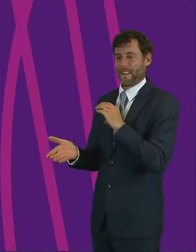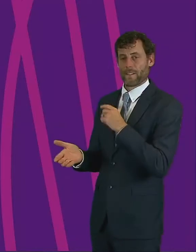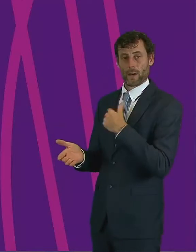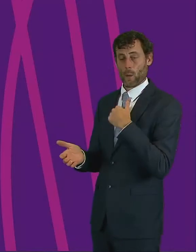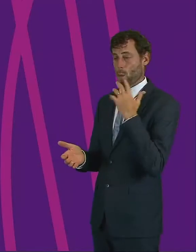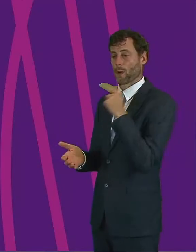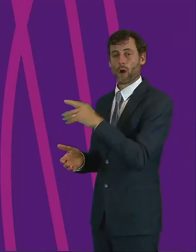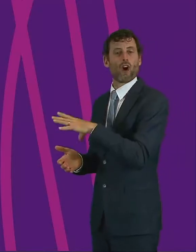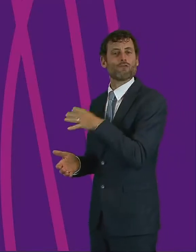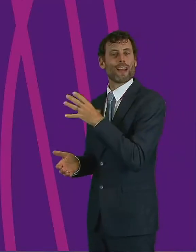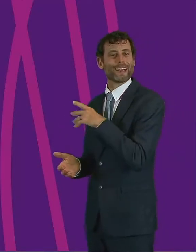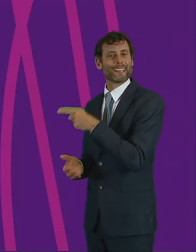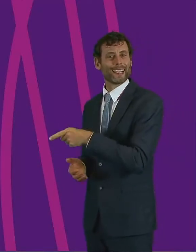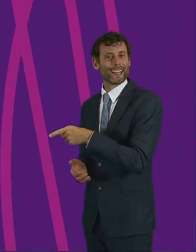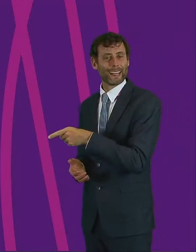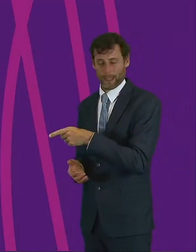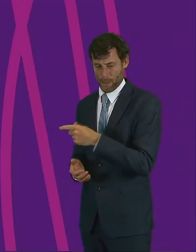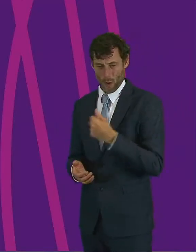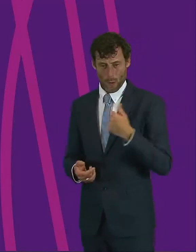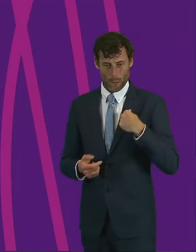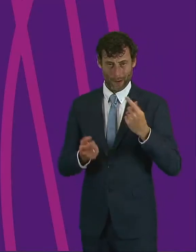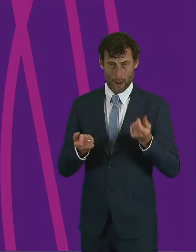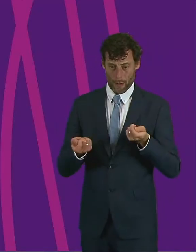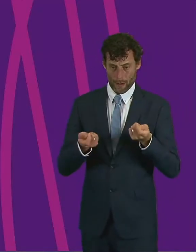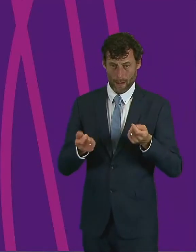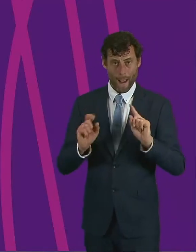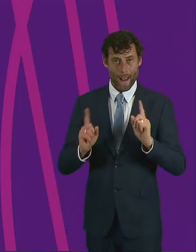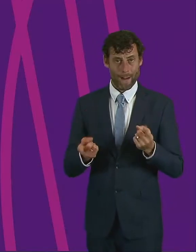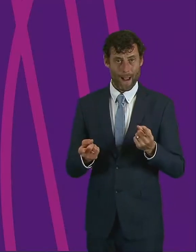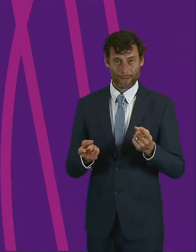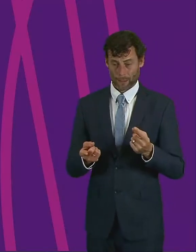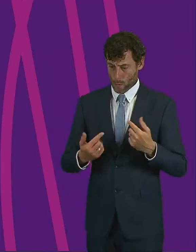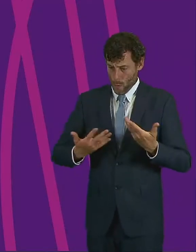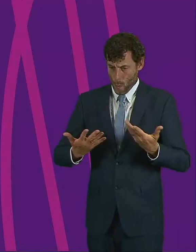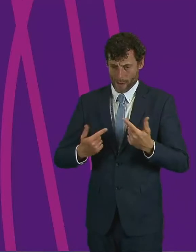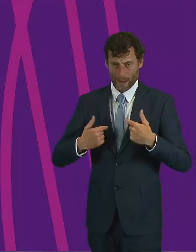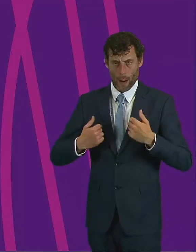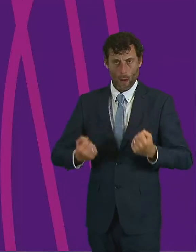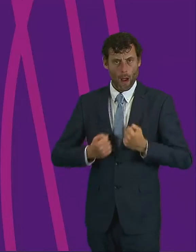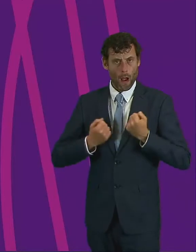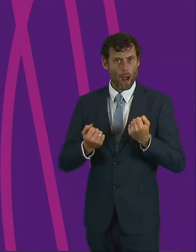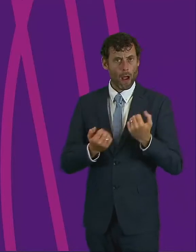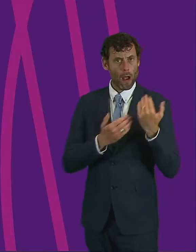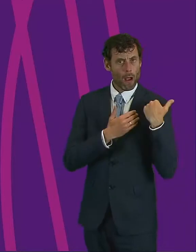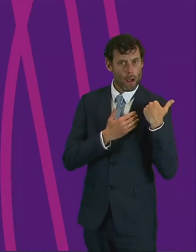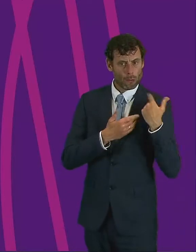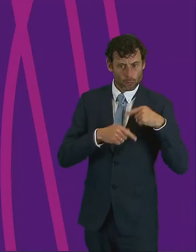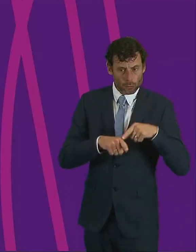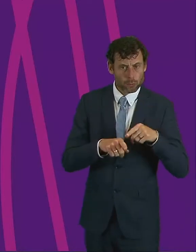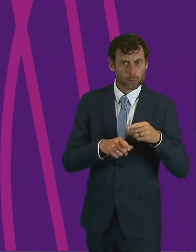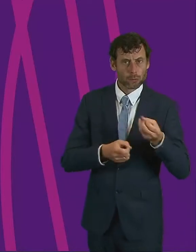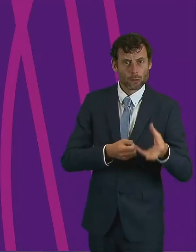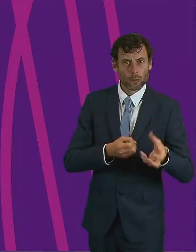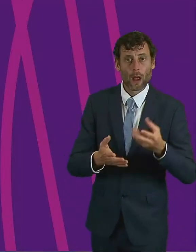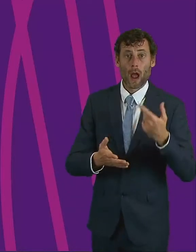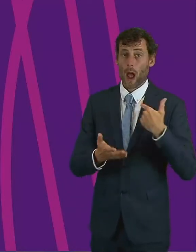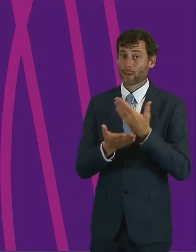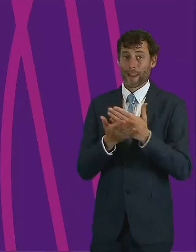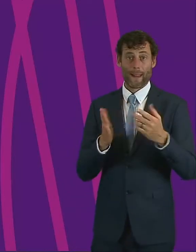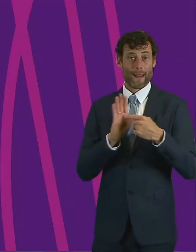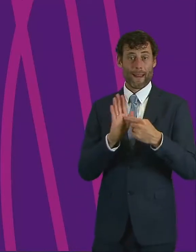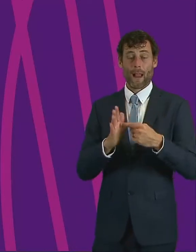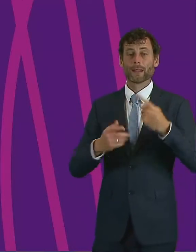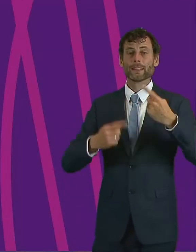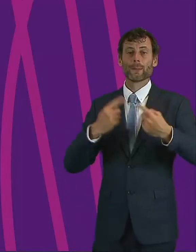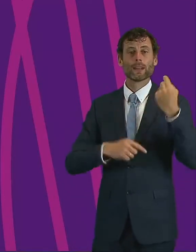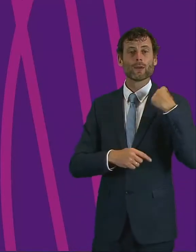on policies that interact so much with our devolved responsibilities. I was being fully transparent with Parliament in the debate on the 16th